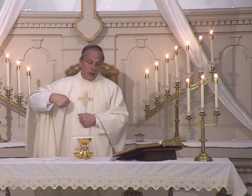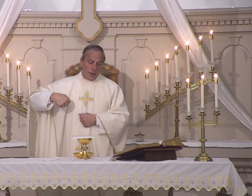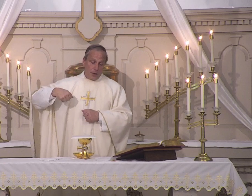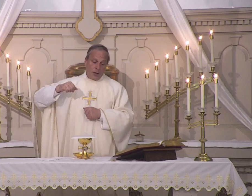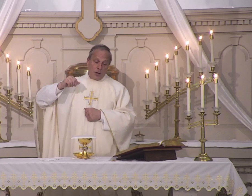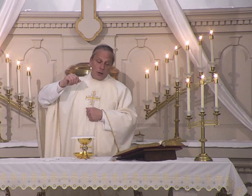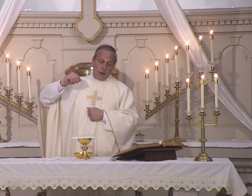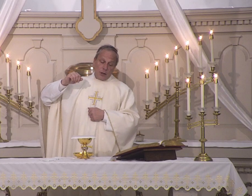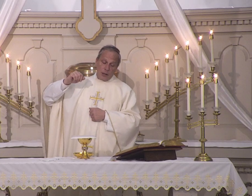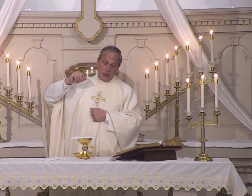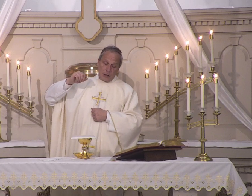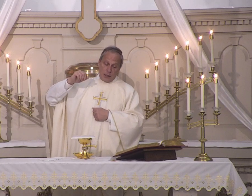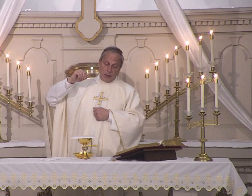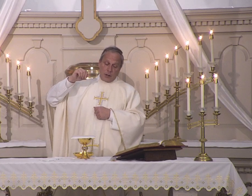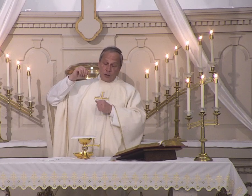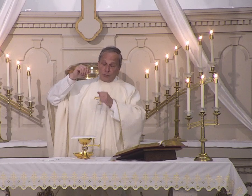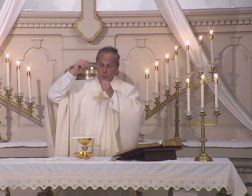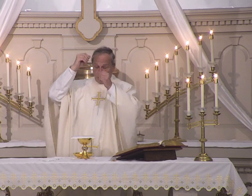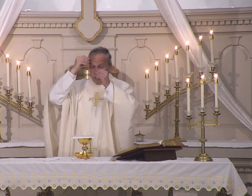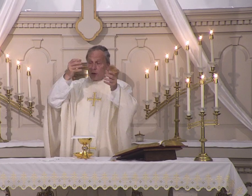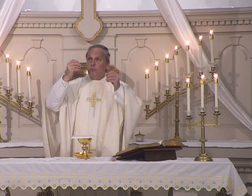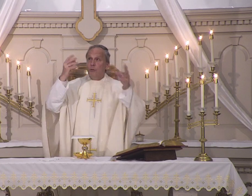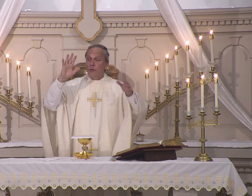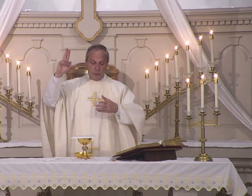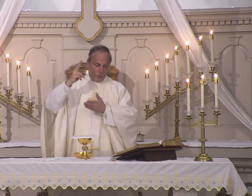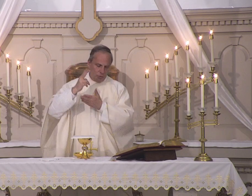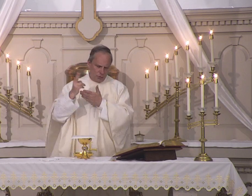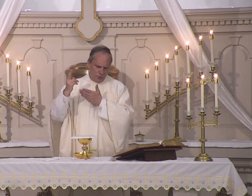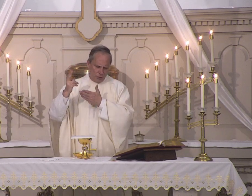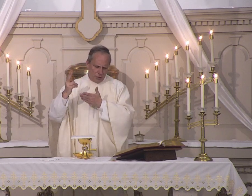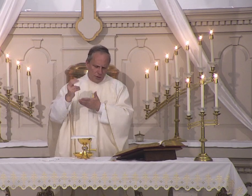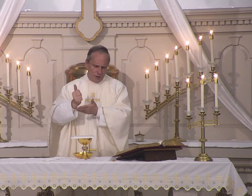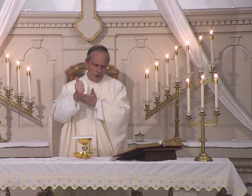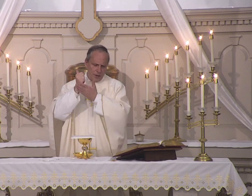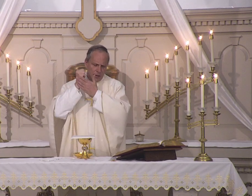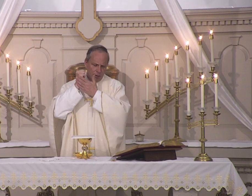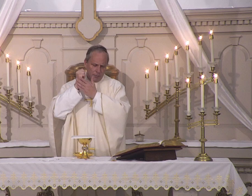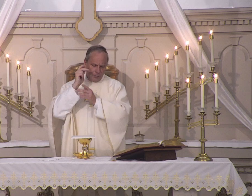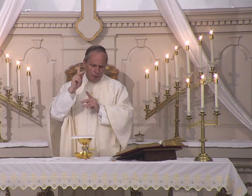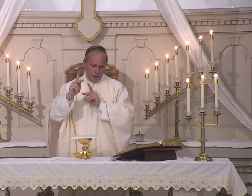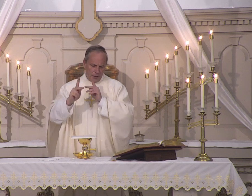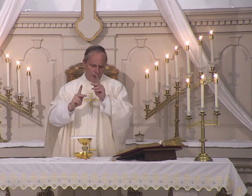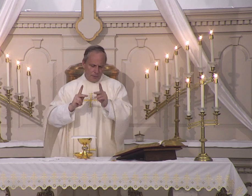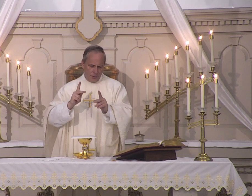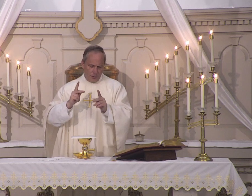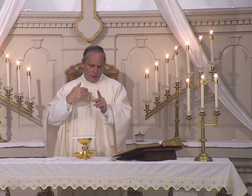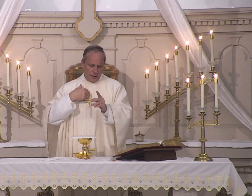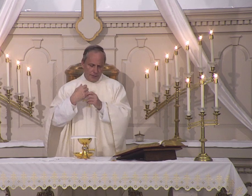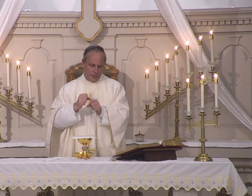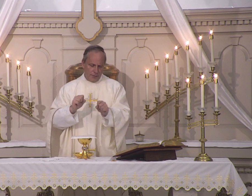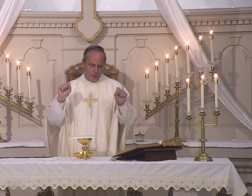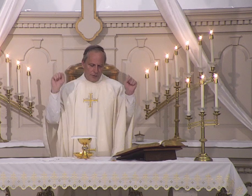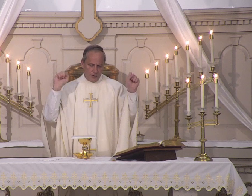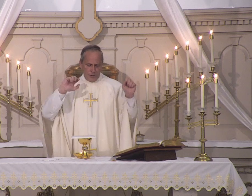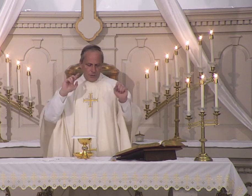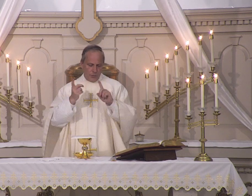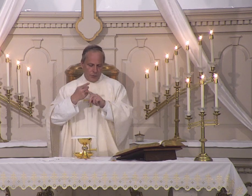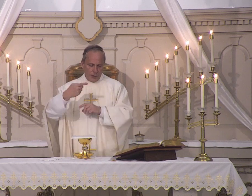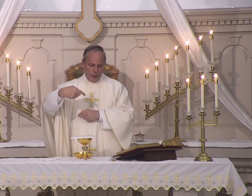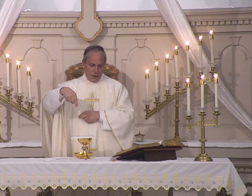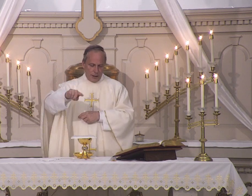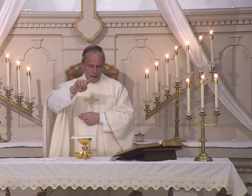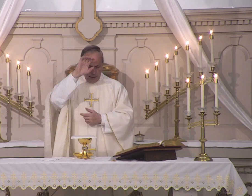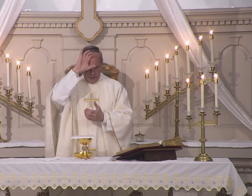and may witnessing to your truth bring salvation to those who profess, as he